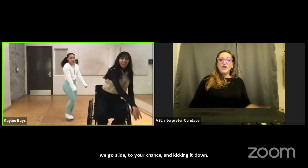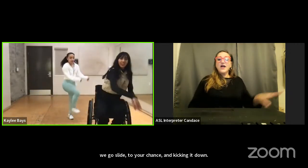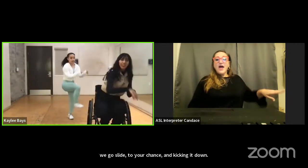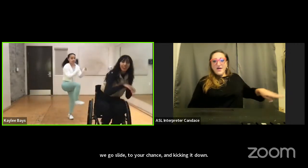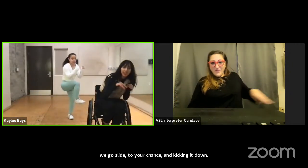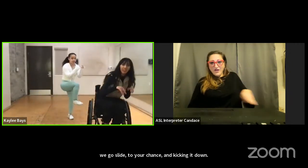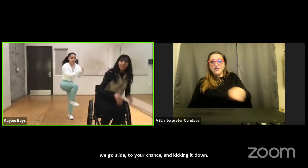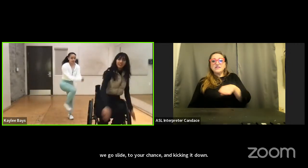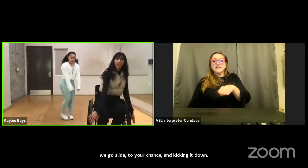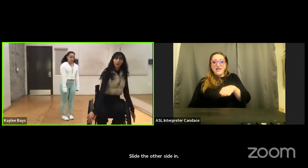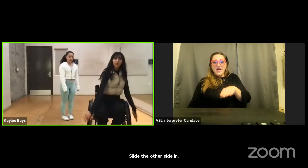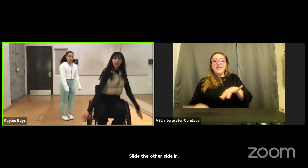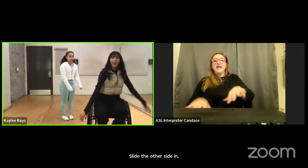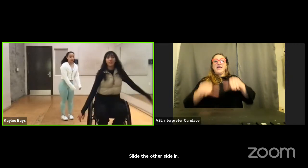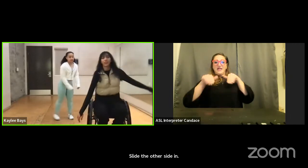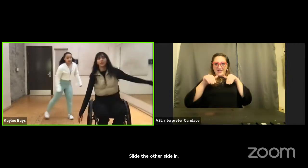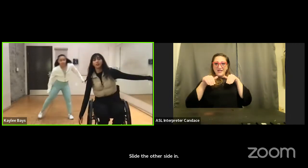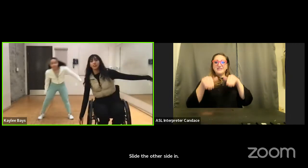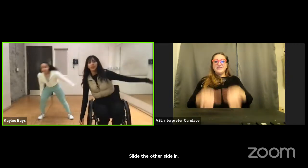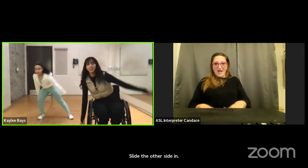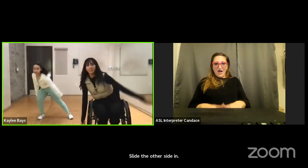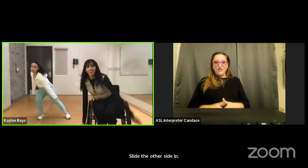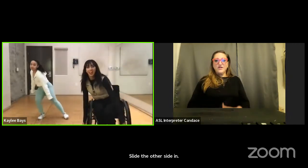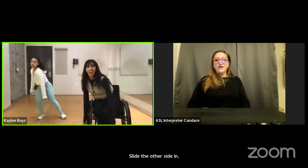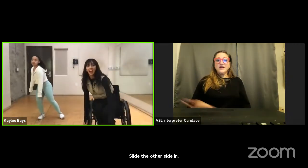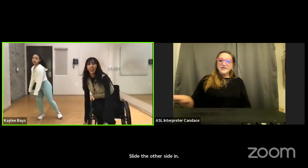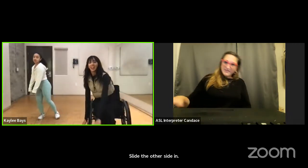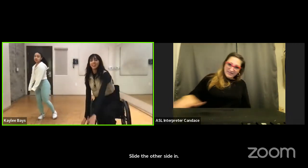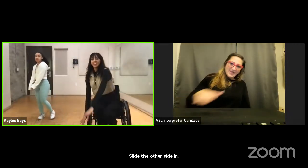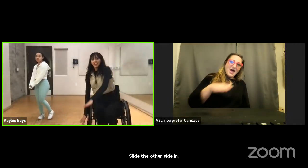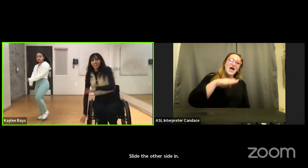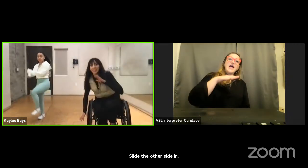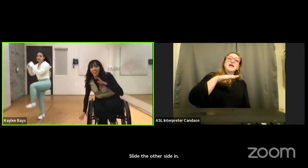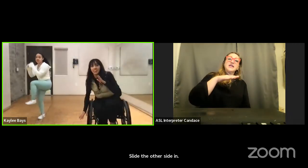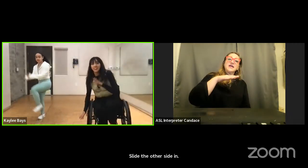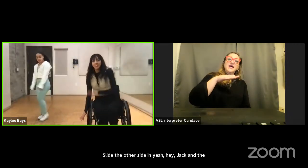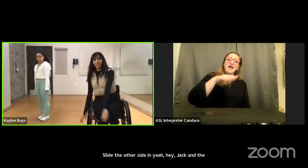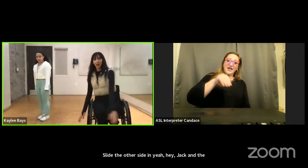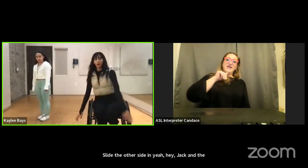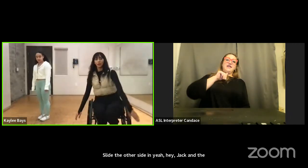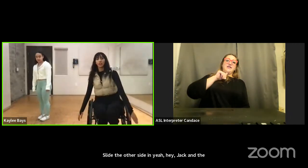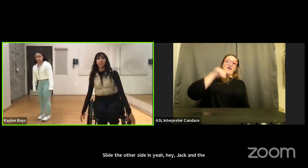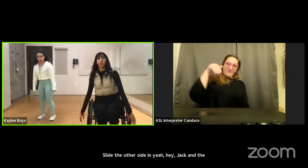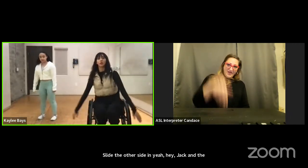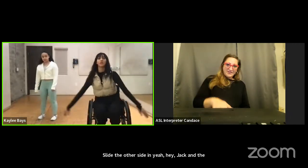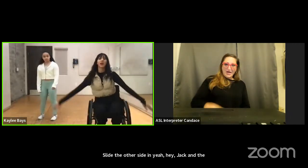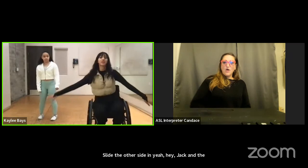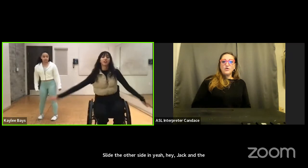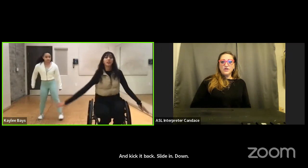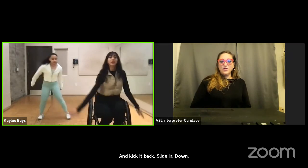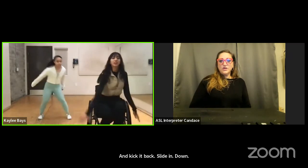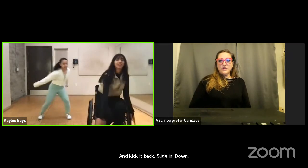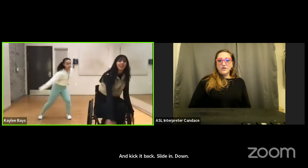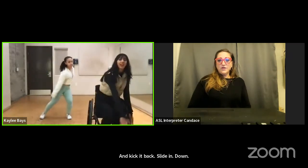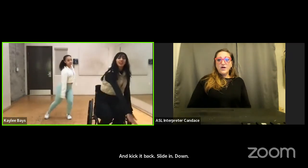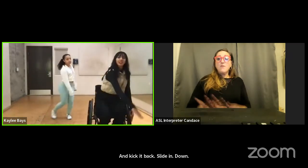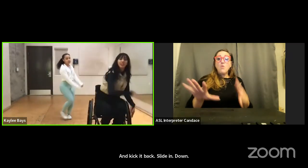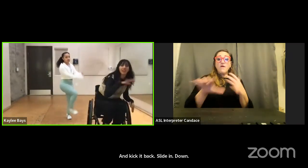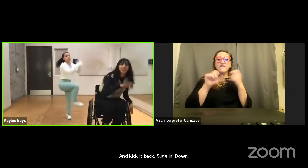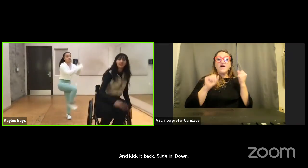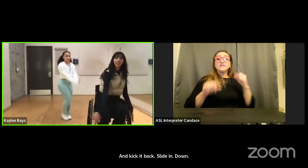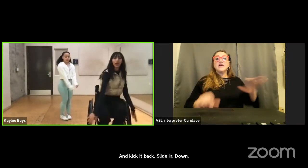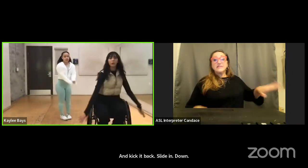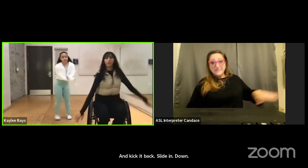slide, in, down. And the other foot, slide, in, down. Good, a little bit faster.